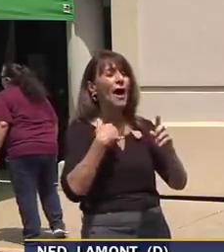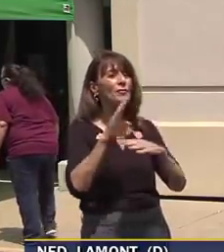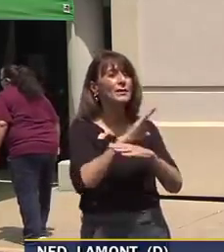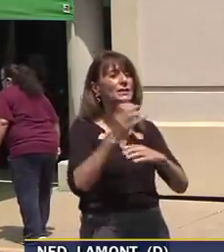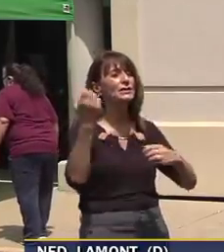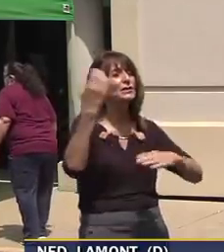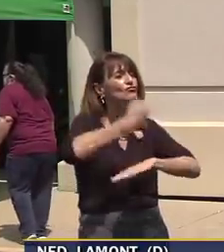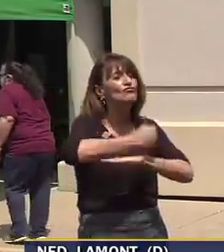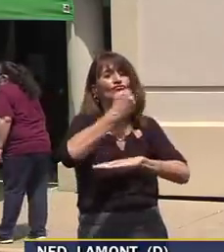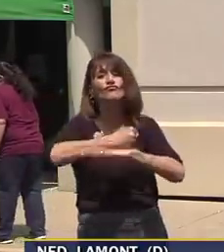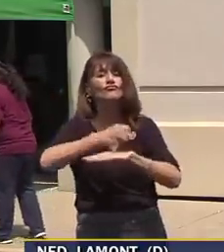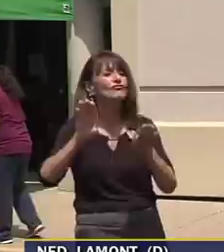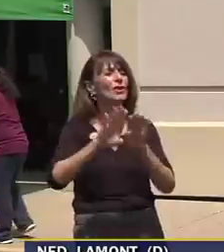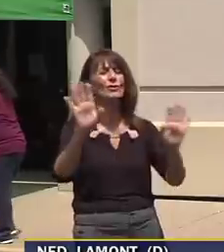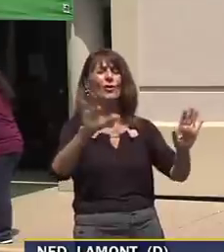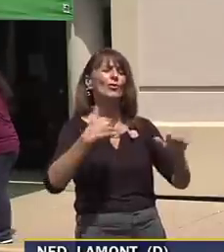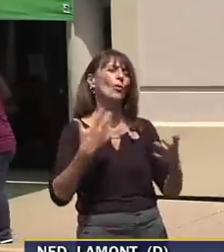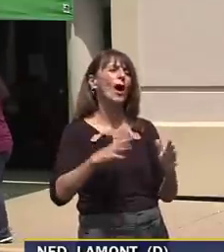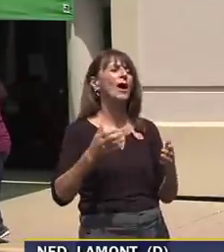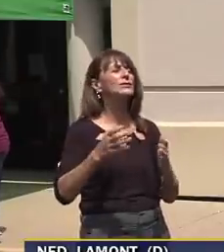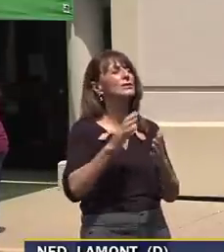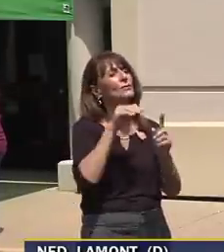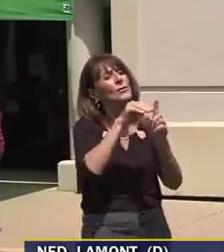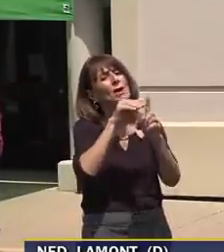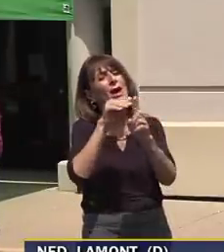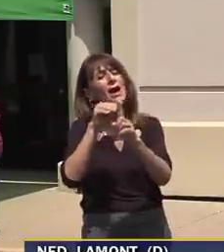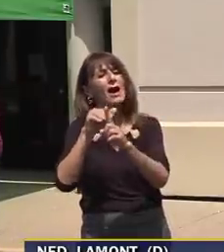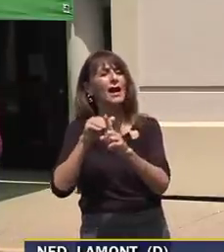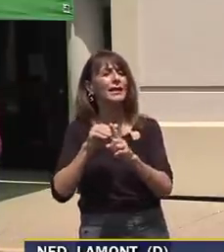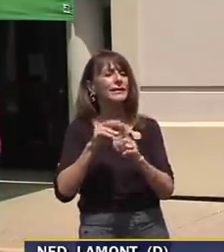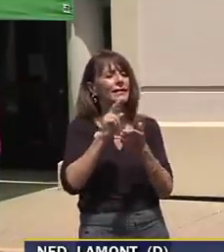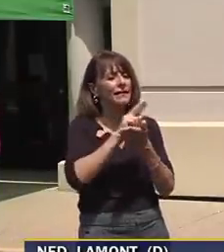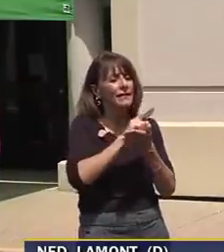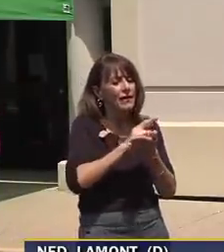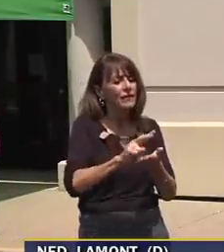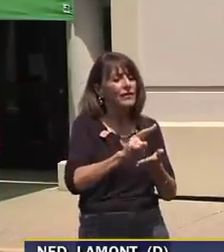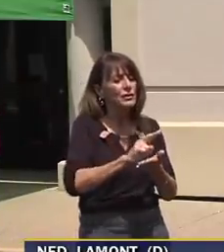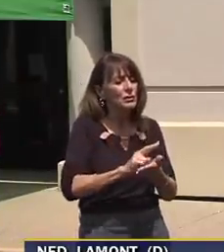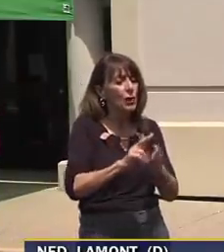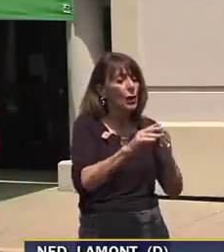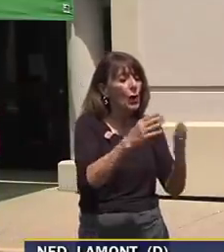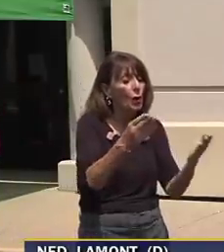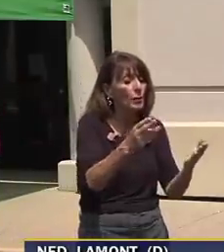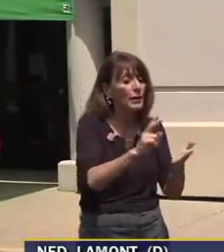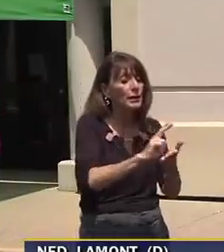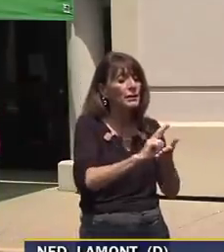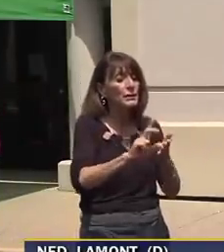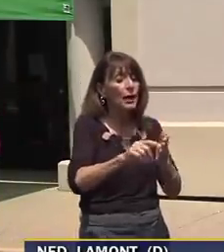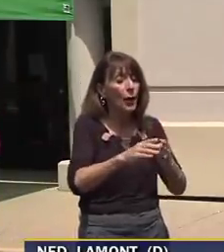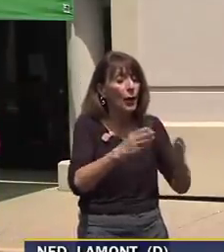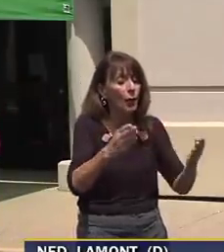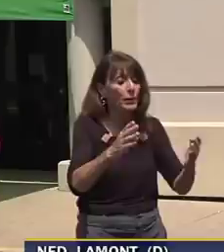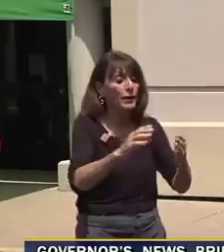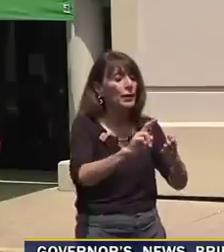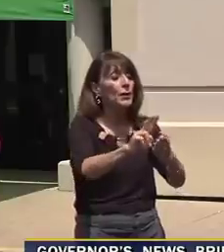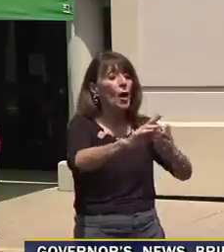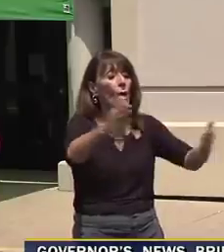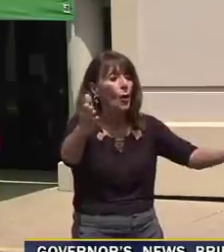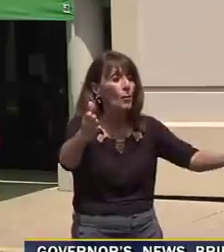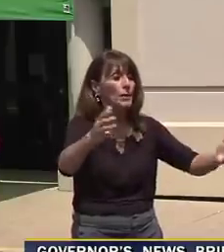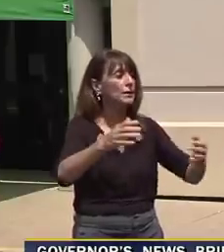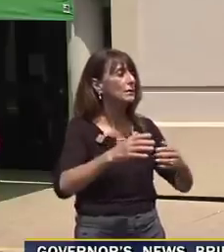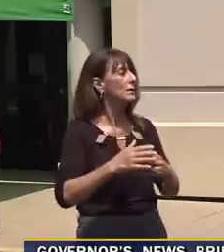give them a friendly reminder. Every 2 weeks we're opening things up a little bit, subject to things working out. Do you expect to see